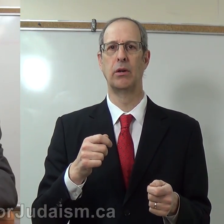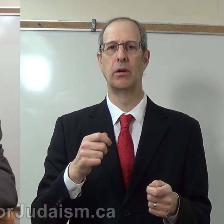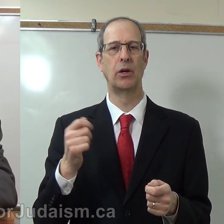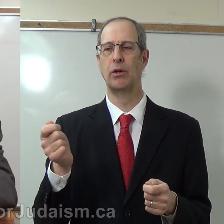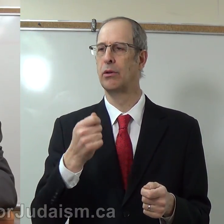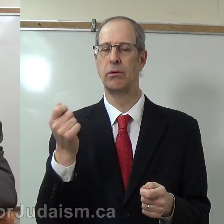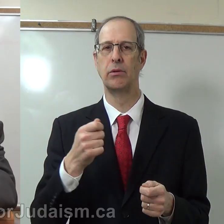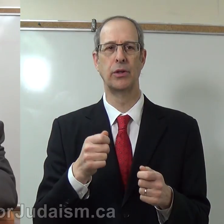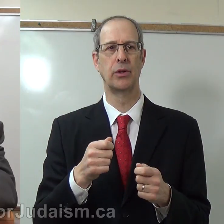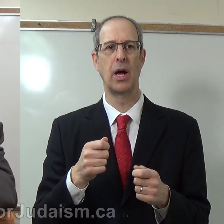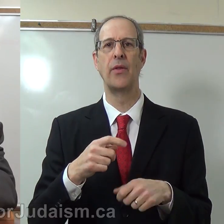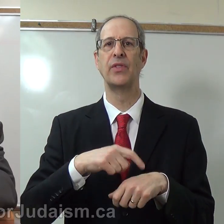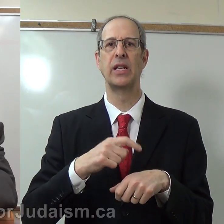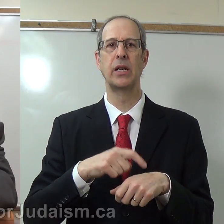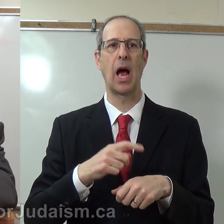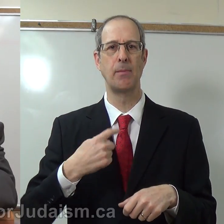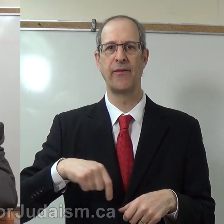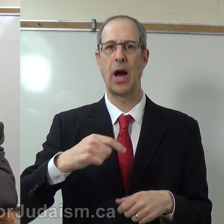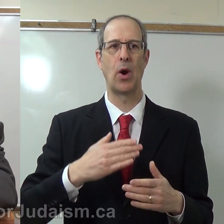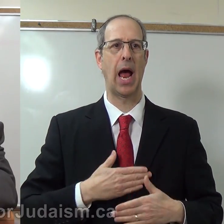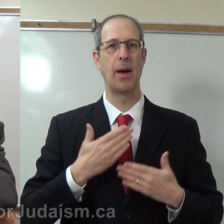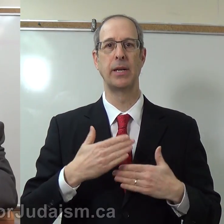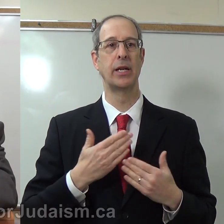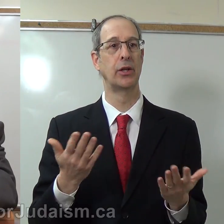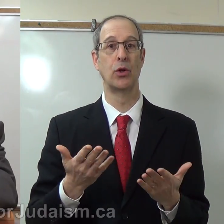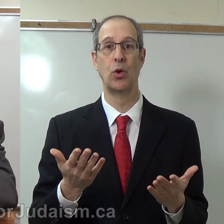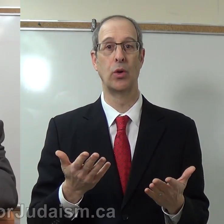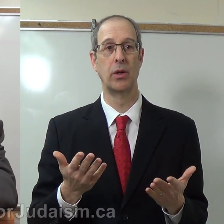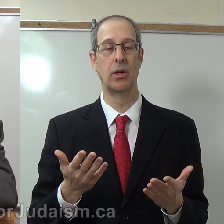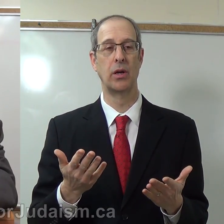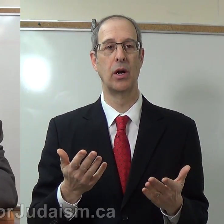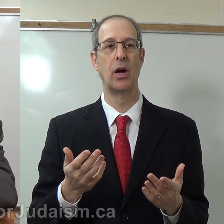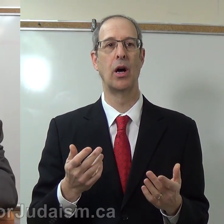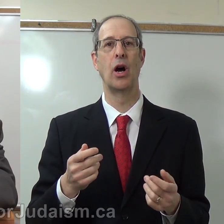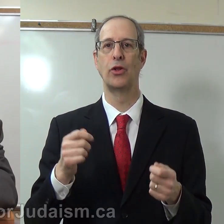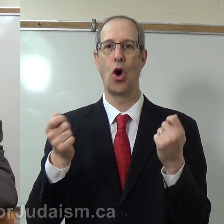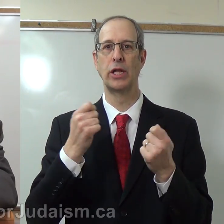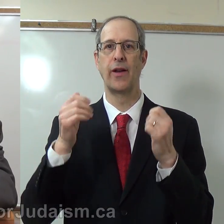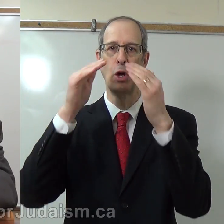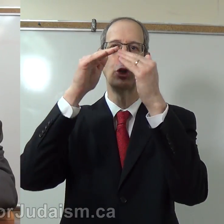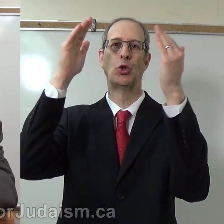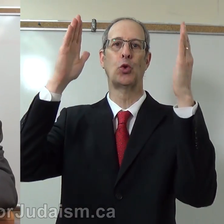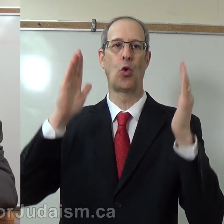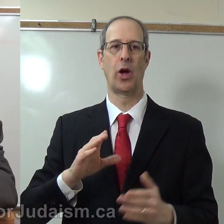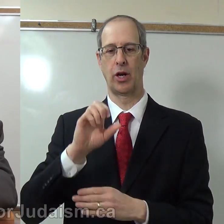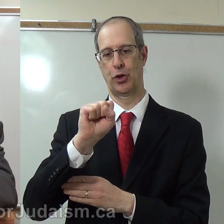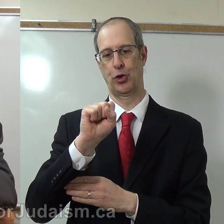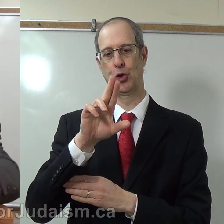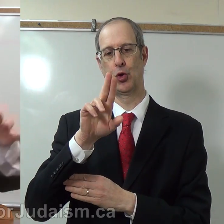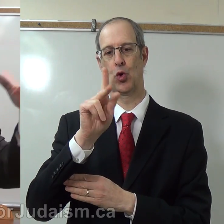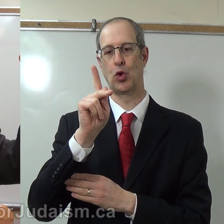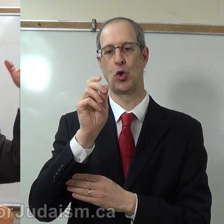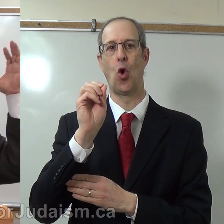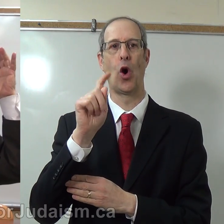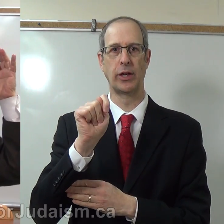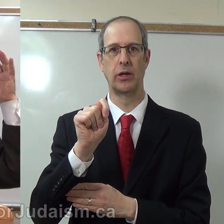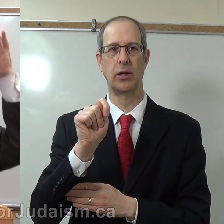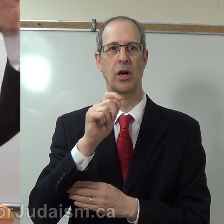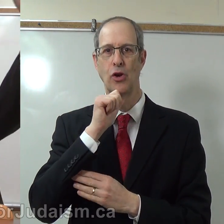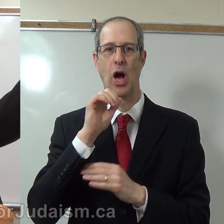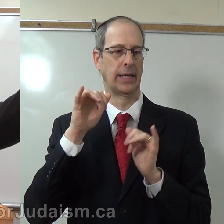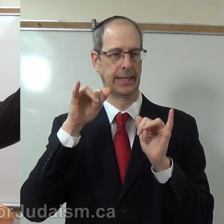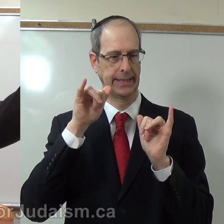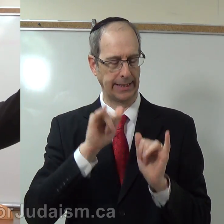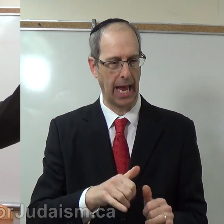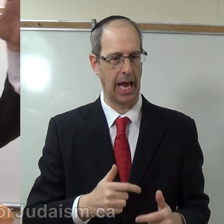the time of our happiness it's the holiday of Sukkot. What do we do? We don't stay in our